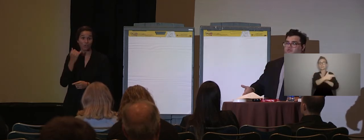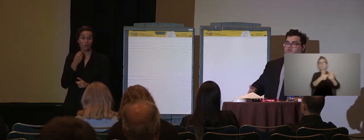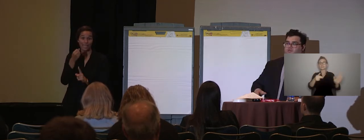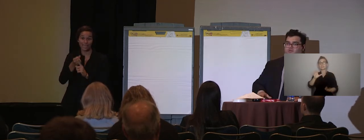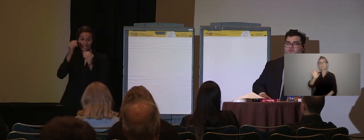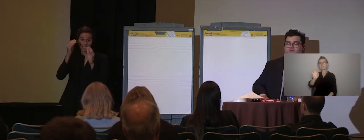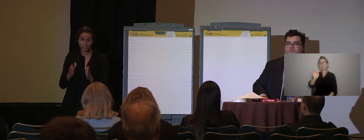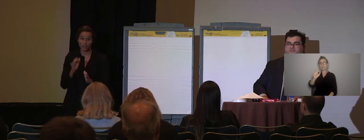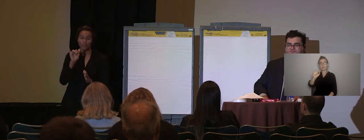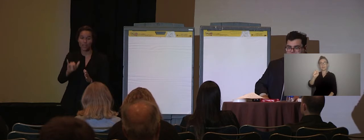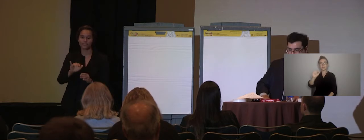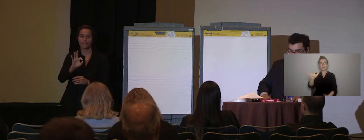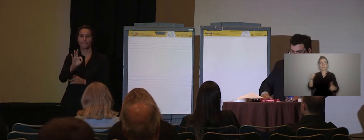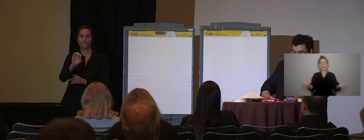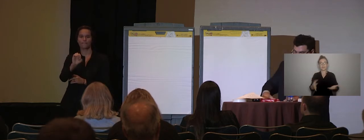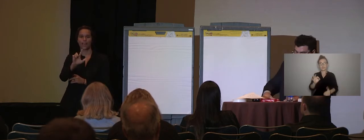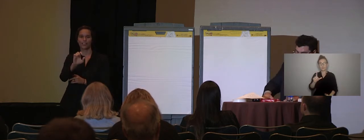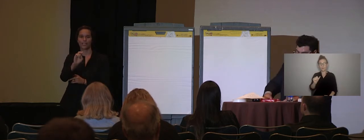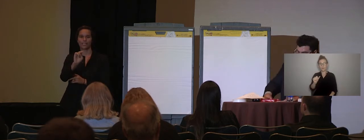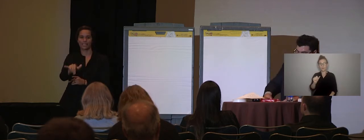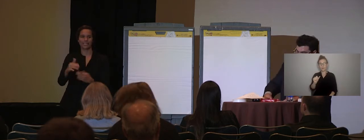Florida.